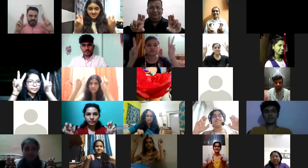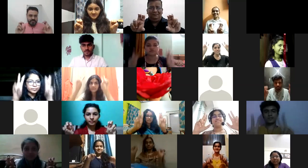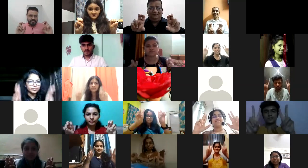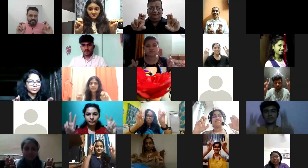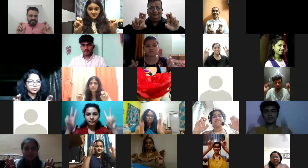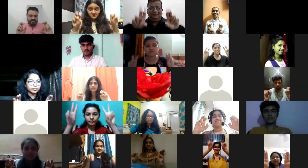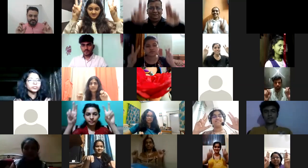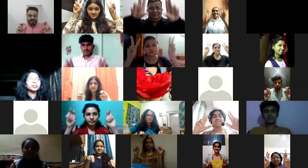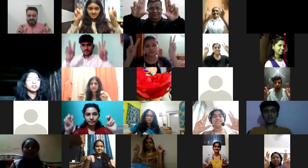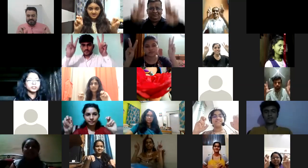Lockdown.